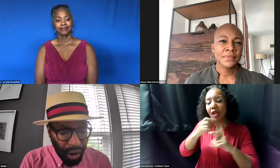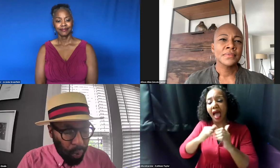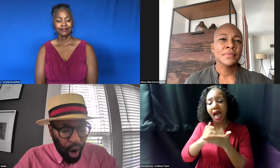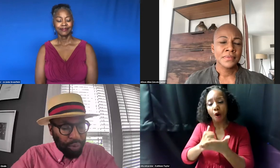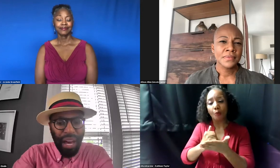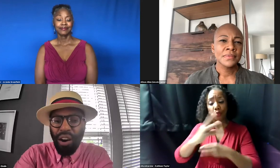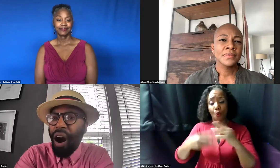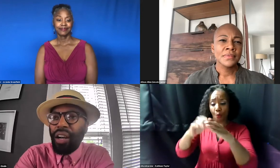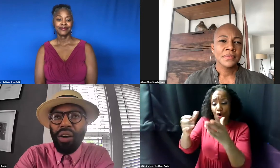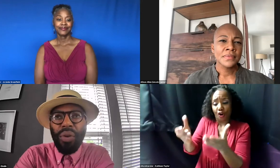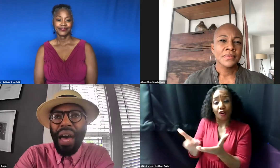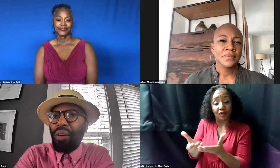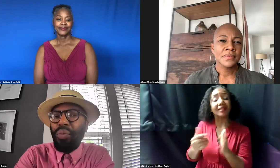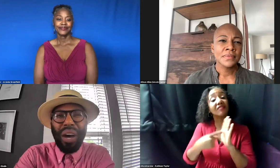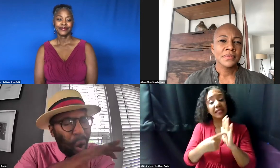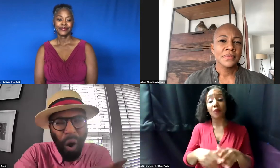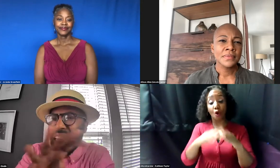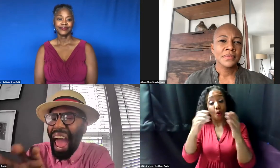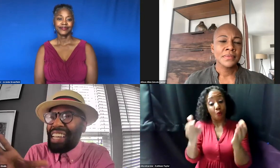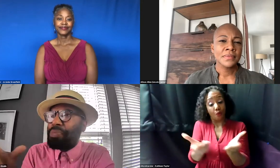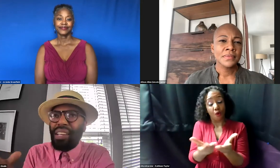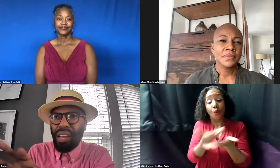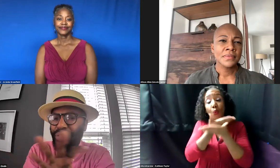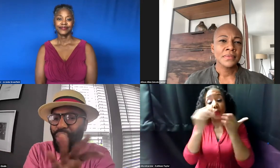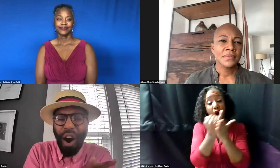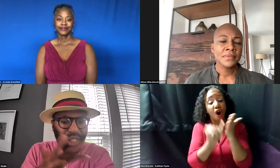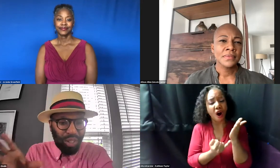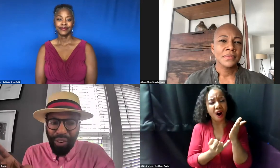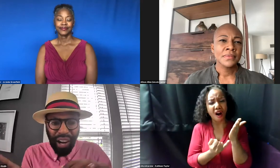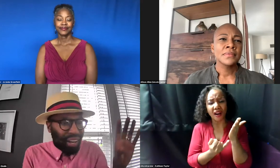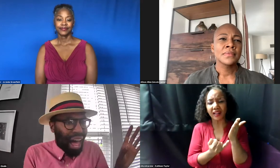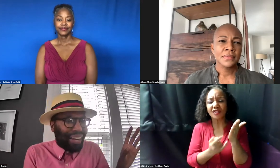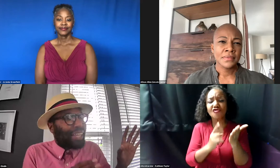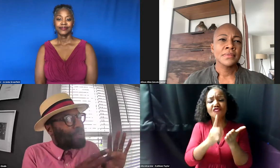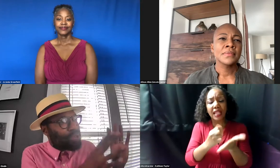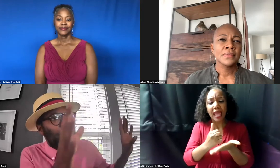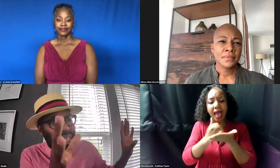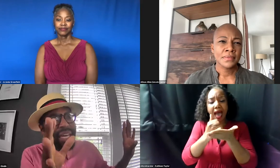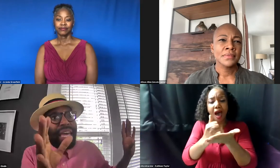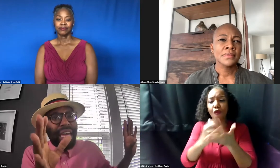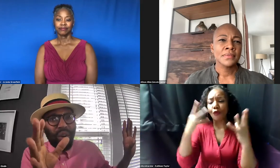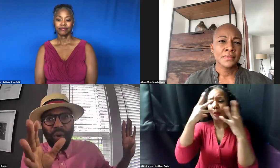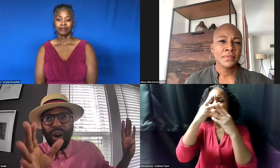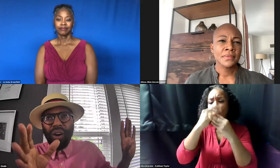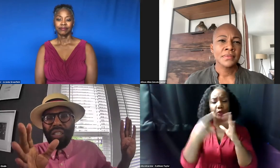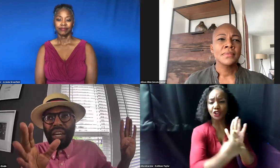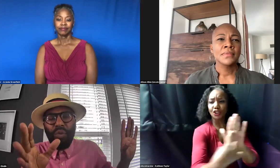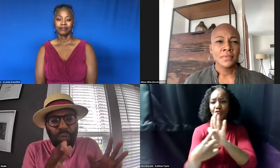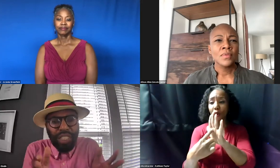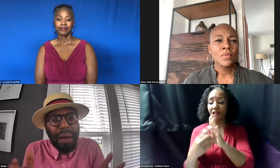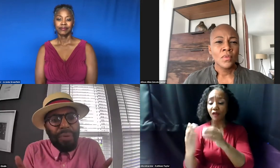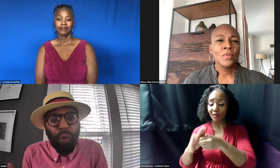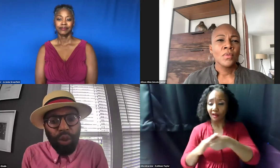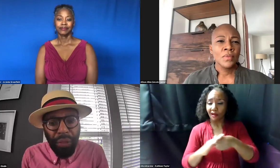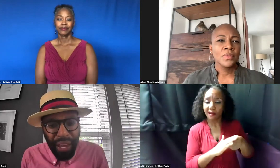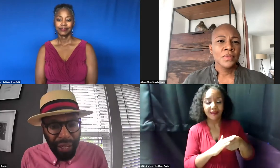I think a world without art, without all the aspects of art to sort of unlock like the beauty in the world,